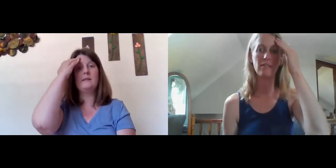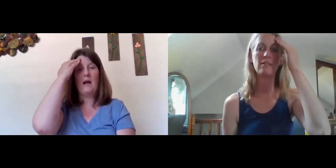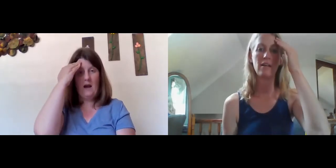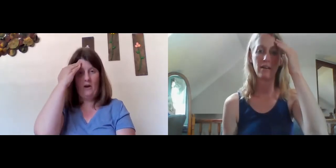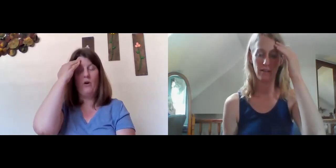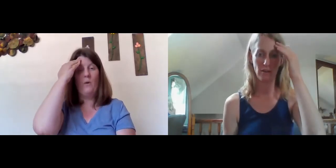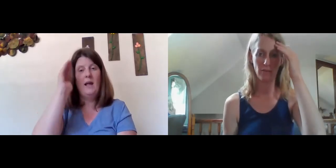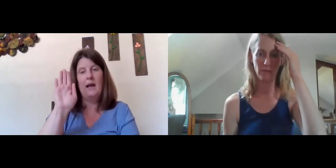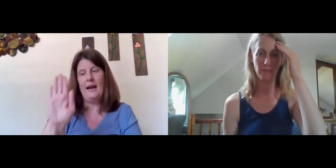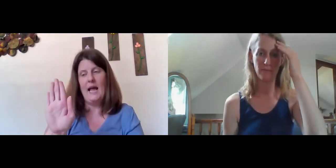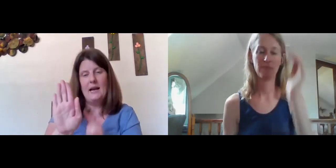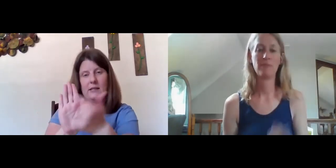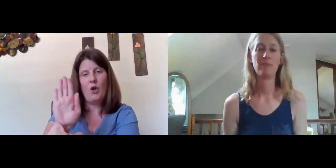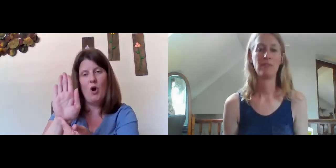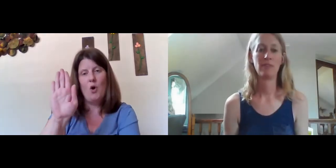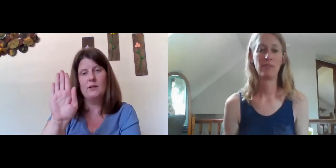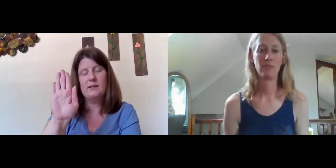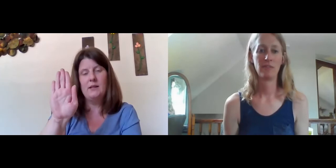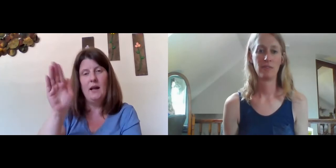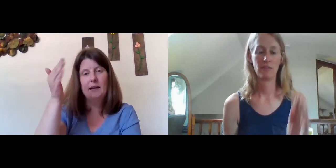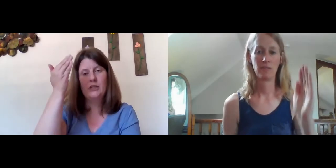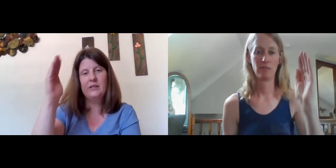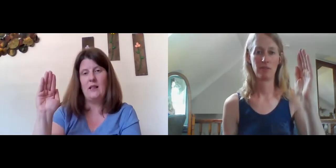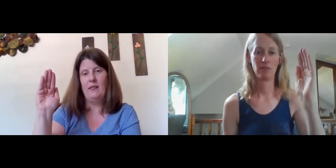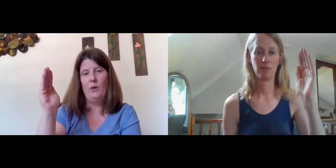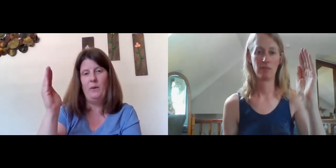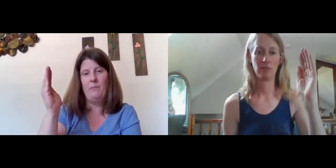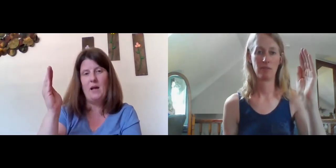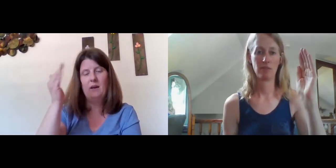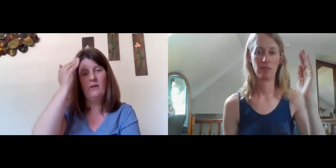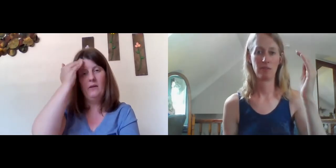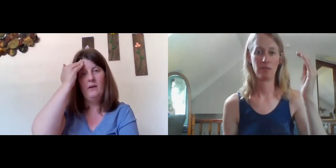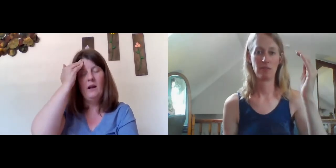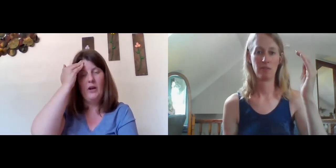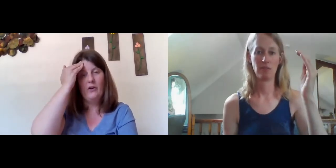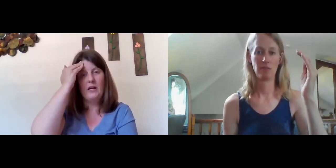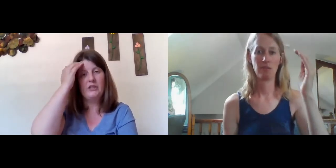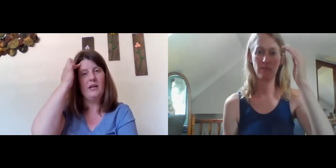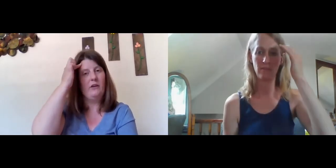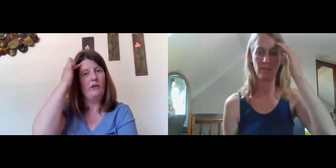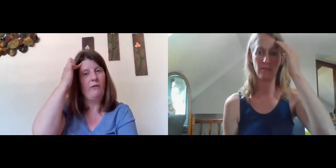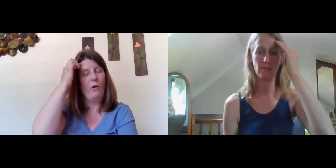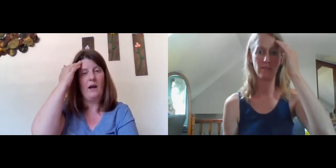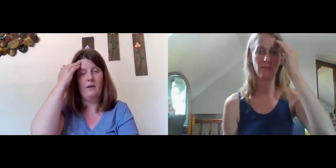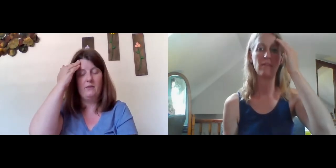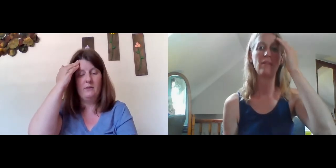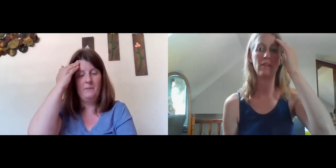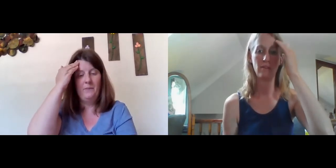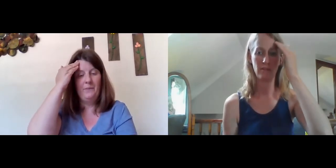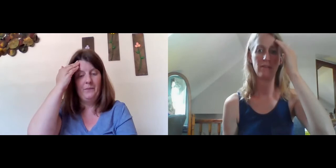This I know. And again, it's closed, and it's just a little bit bent, and you're touching your